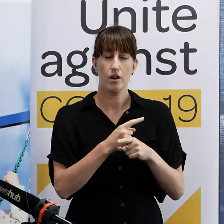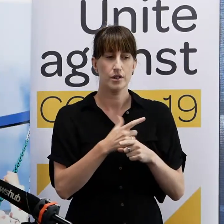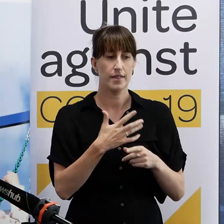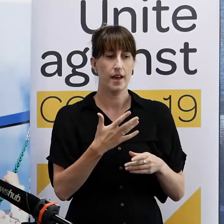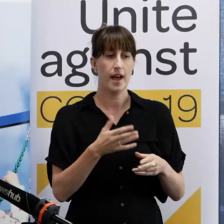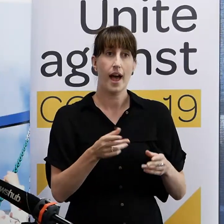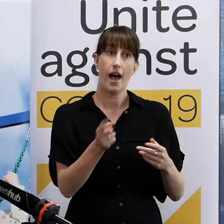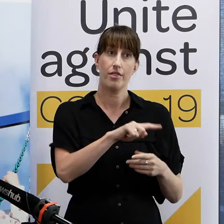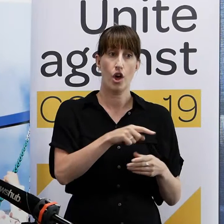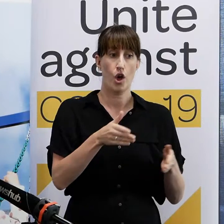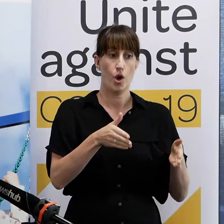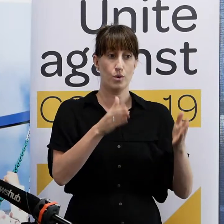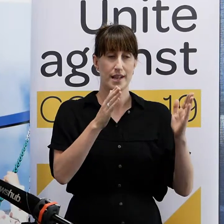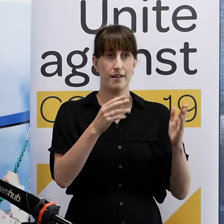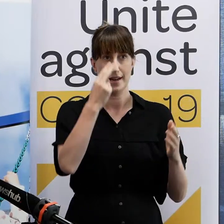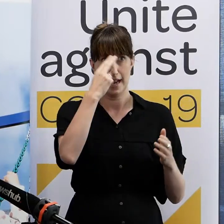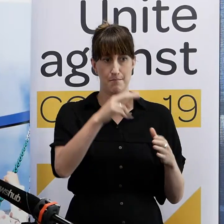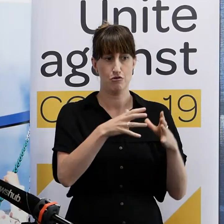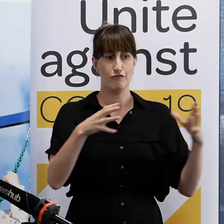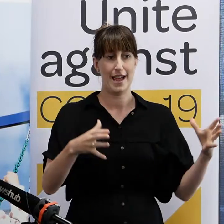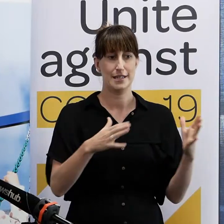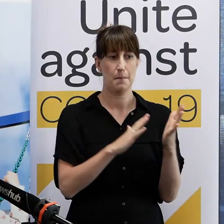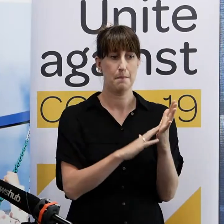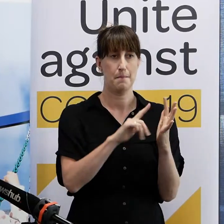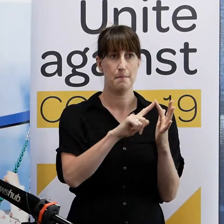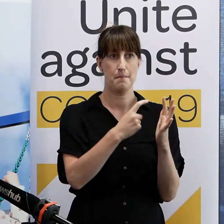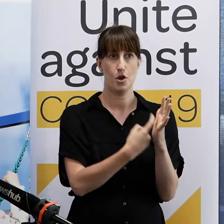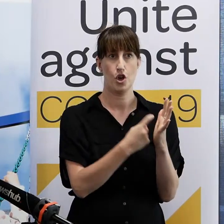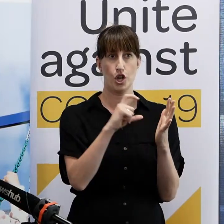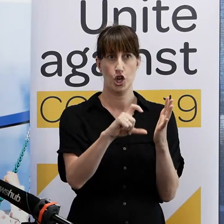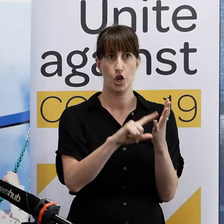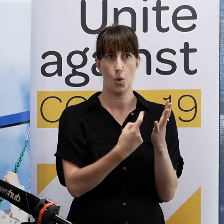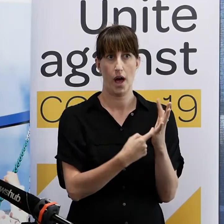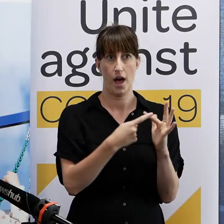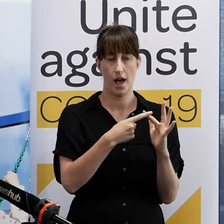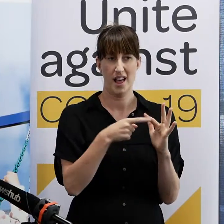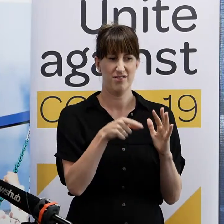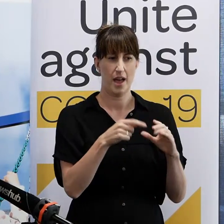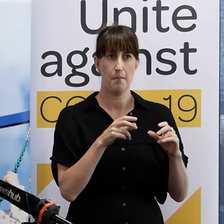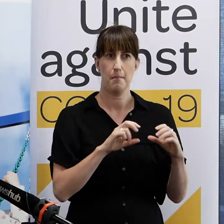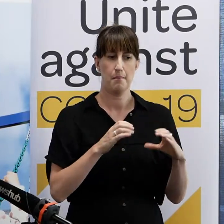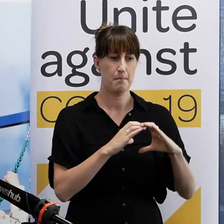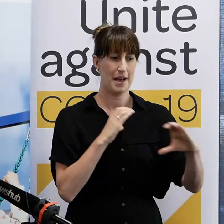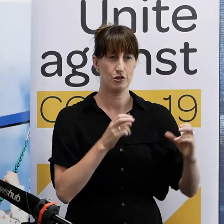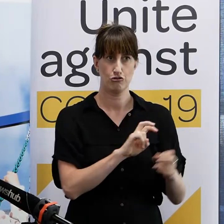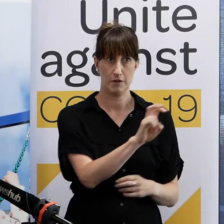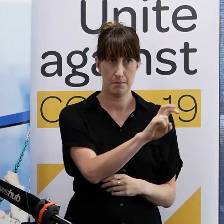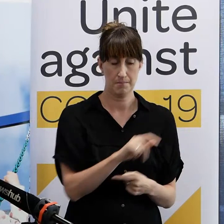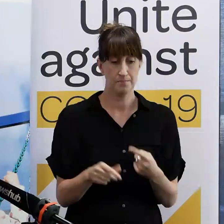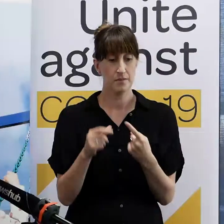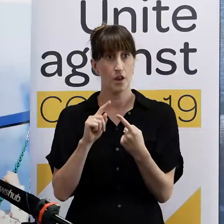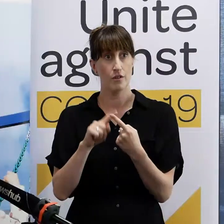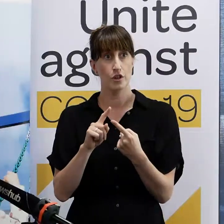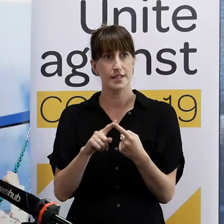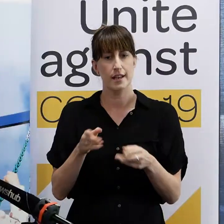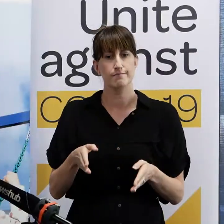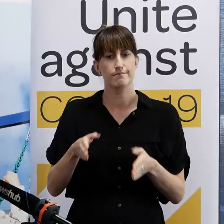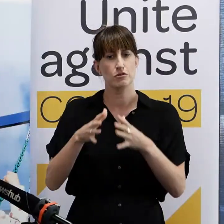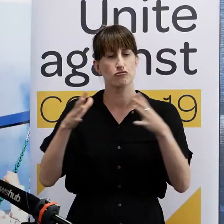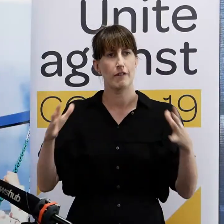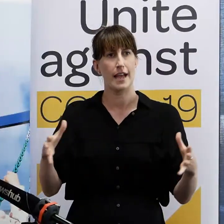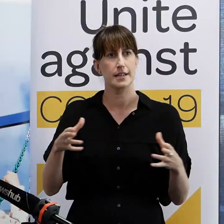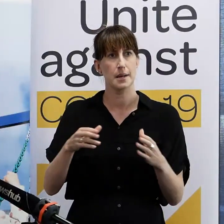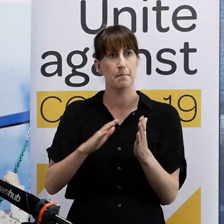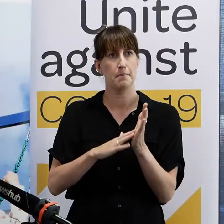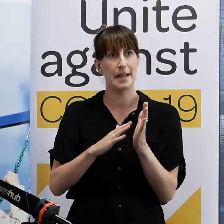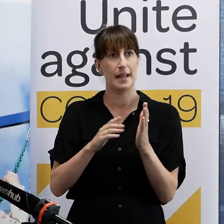returnees. First, on the Grand Millennium, the investigation into how the cleaner at that hotel was exposed to COVID-19